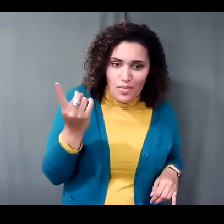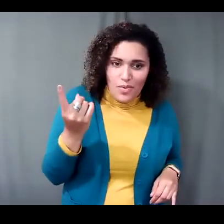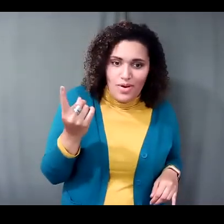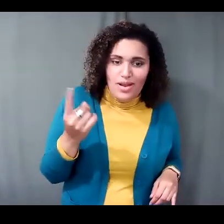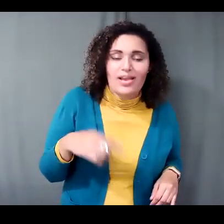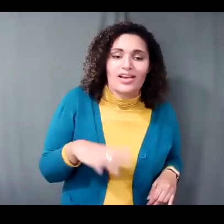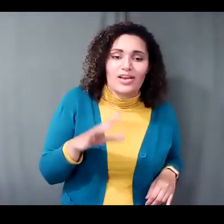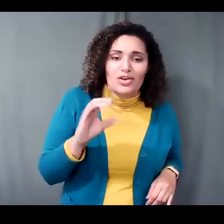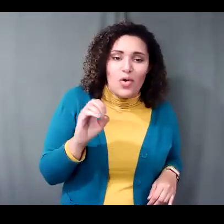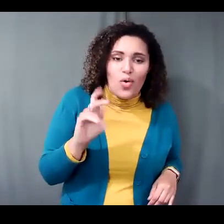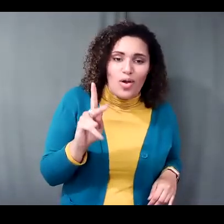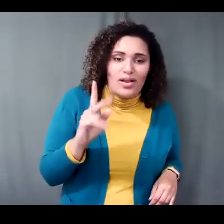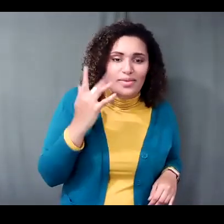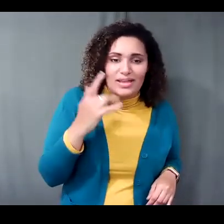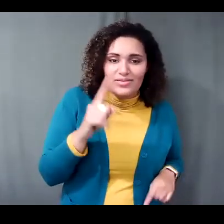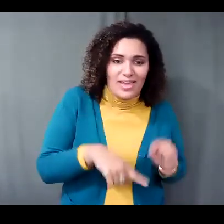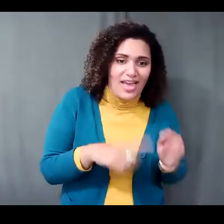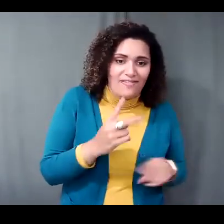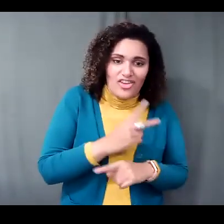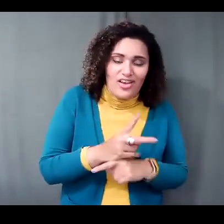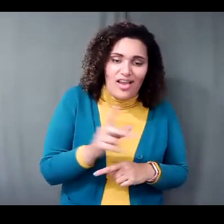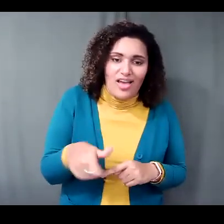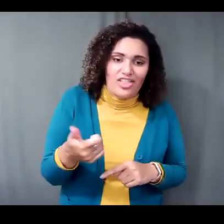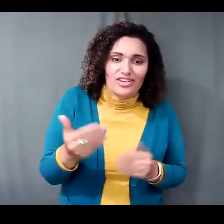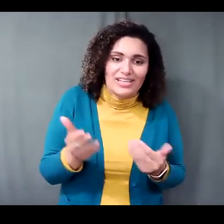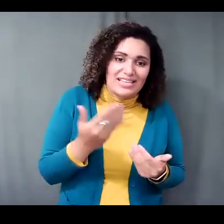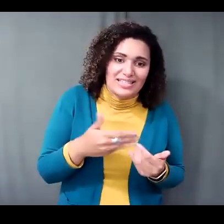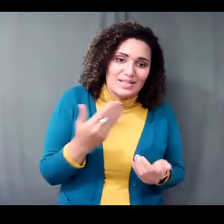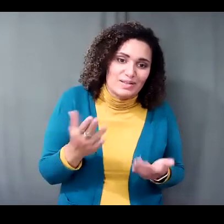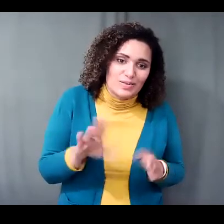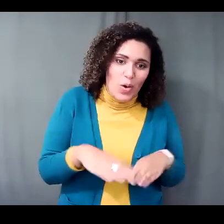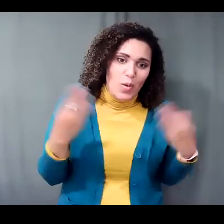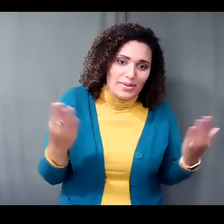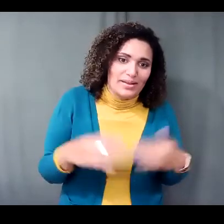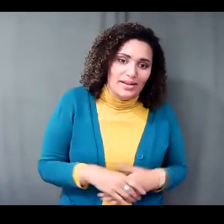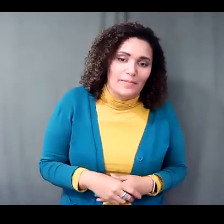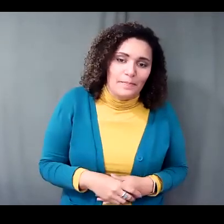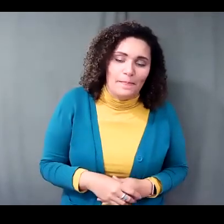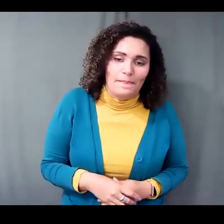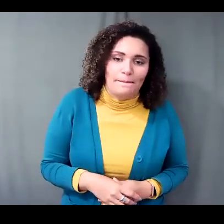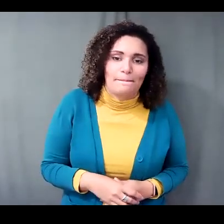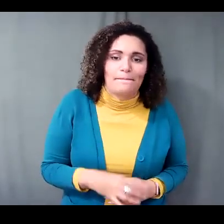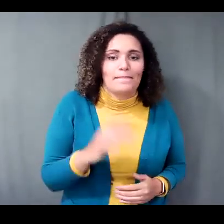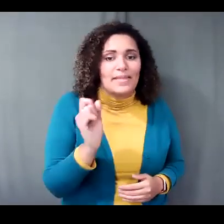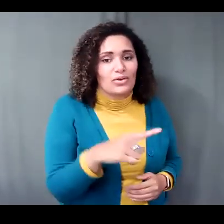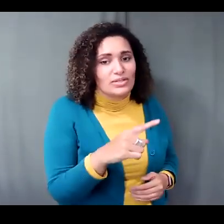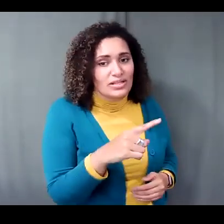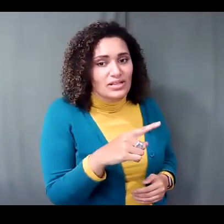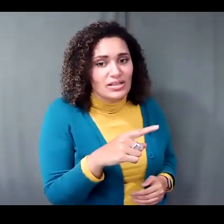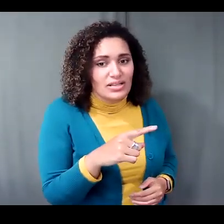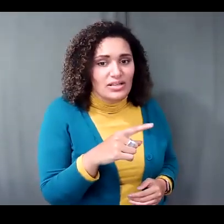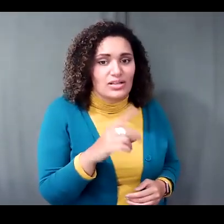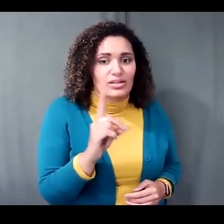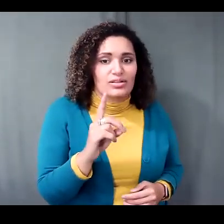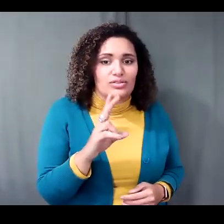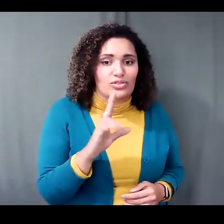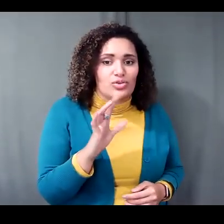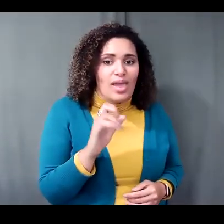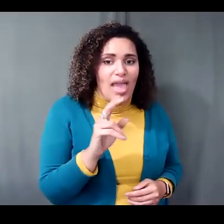something begins with a P that I can't pronounce. But yeah. I do know that when they did their designation, they did designate